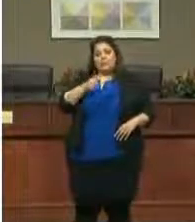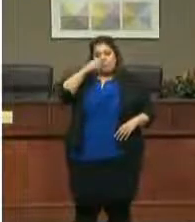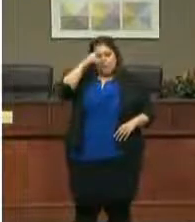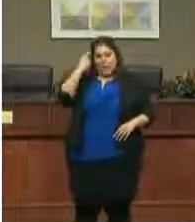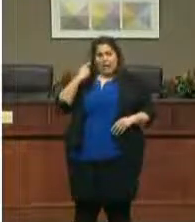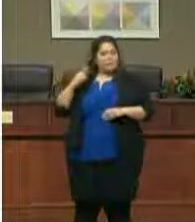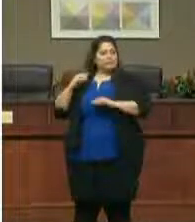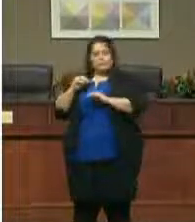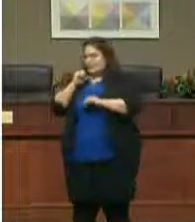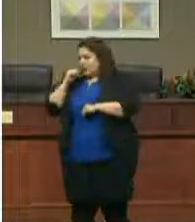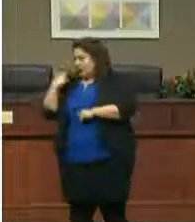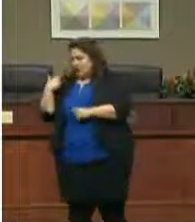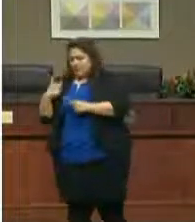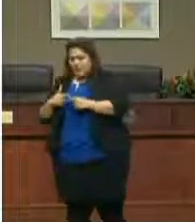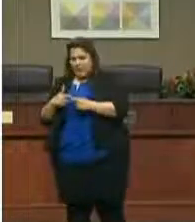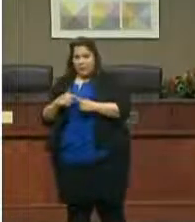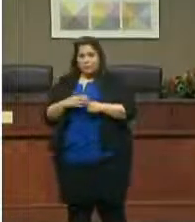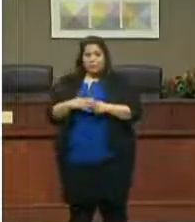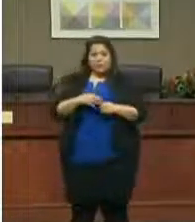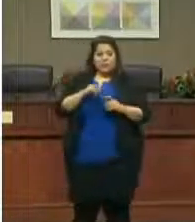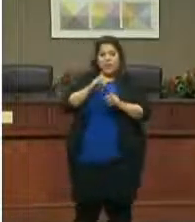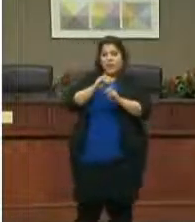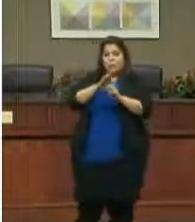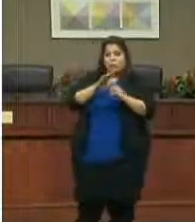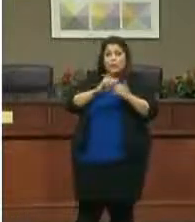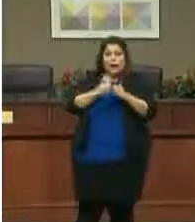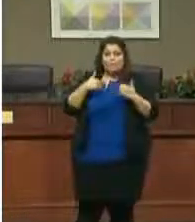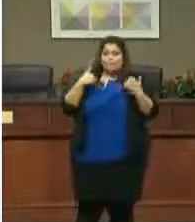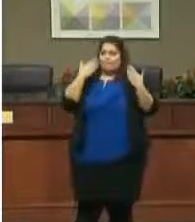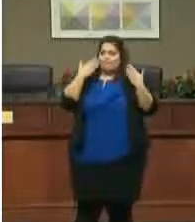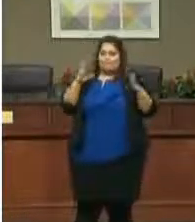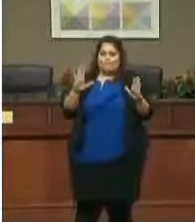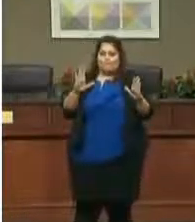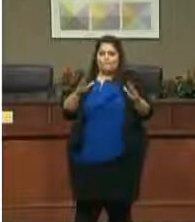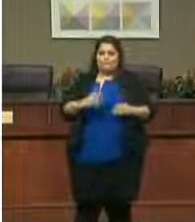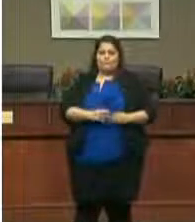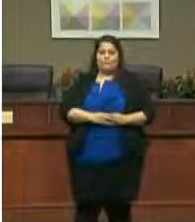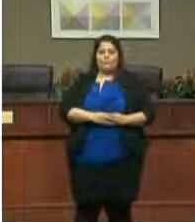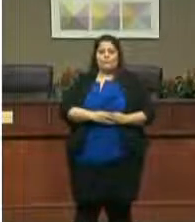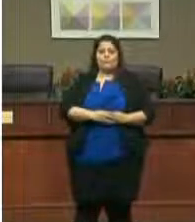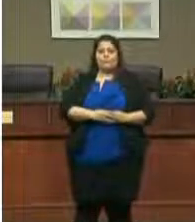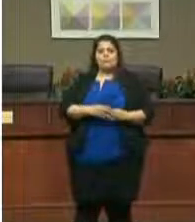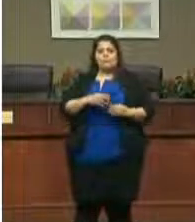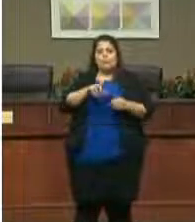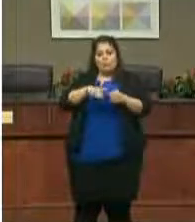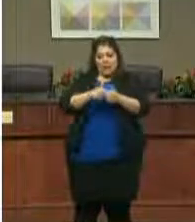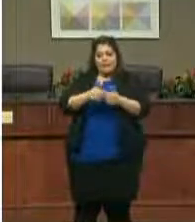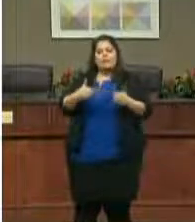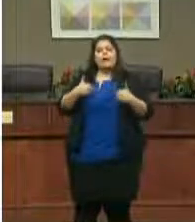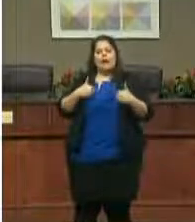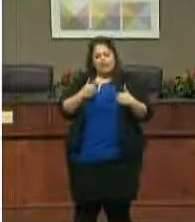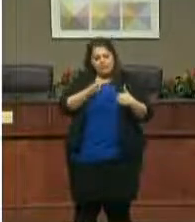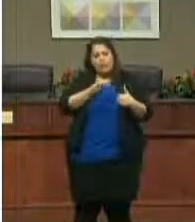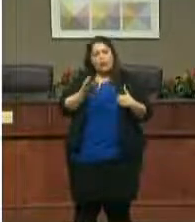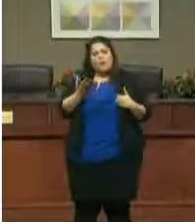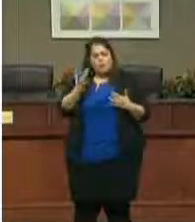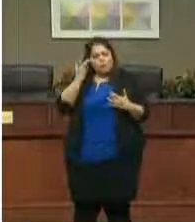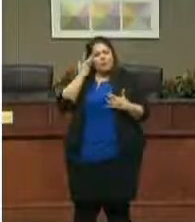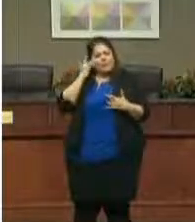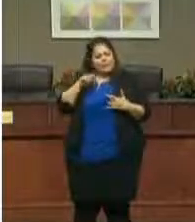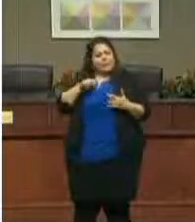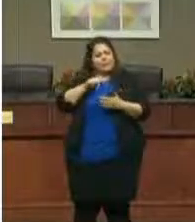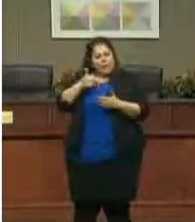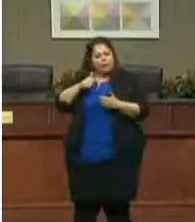non-Hispanic, unknown exposure. The person has some underlying conditions, 2 days in the